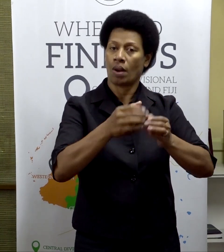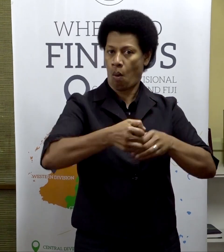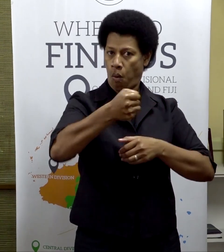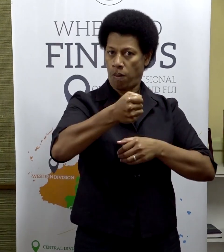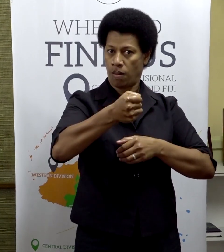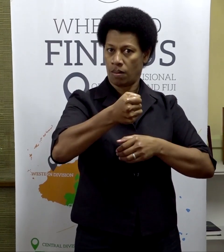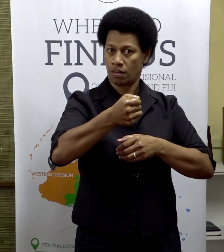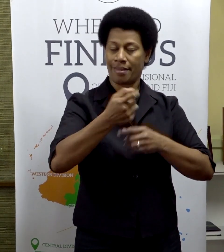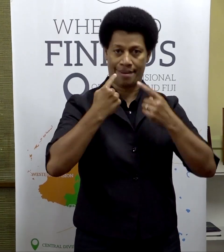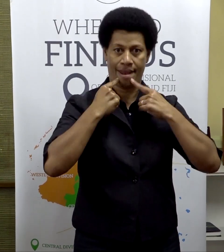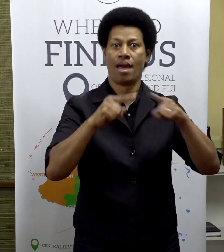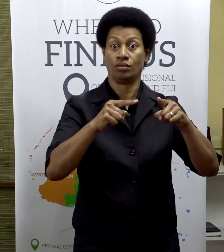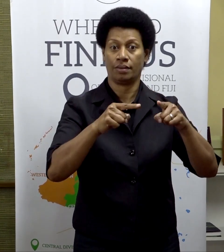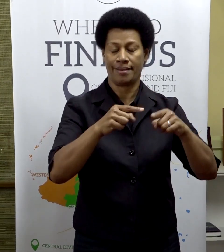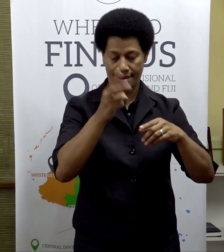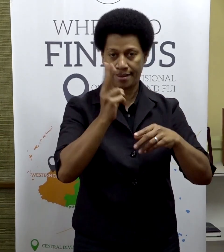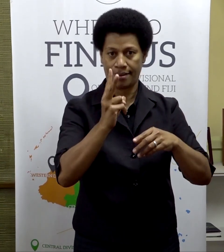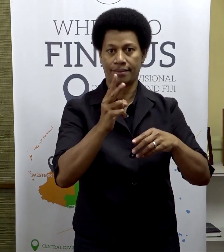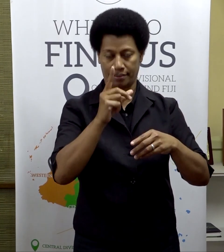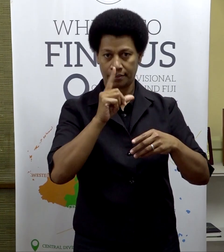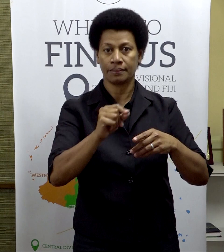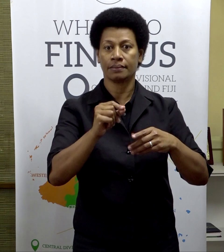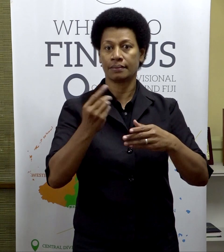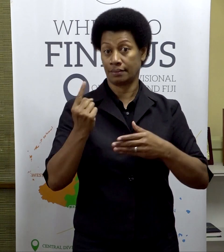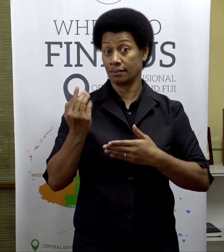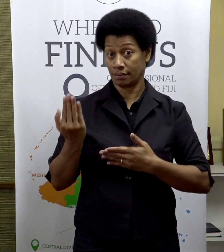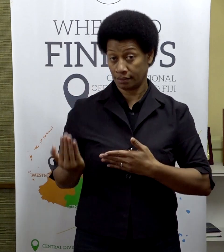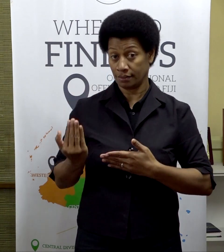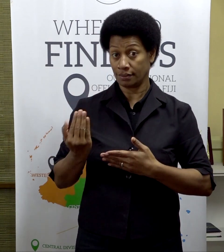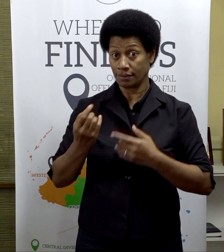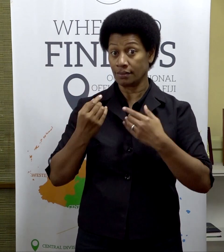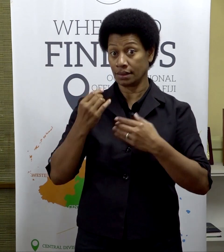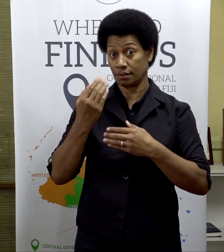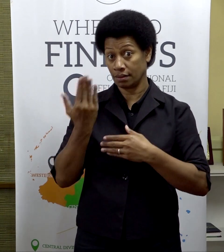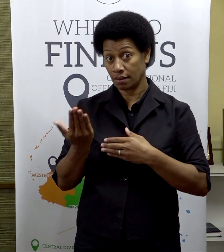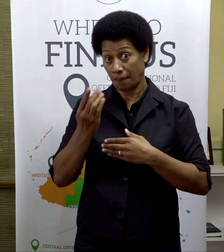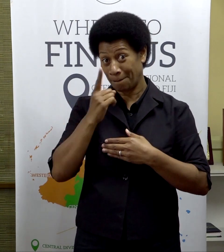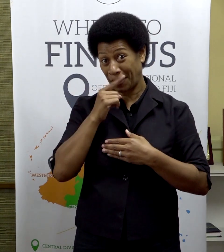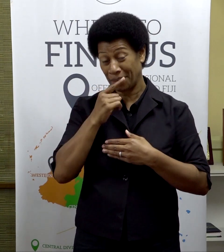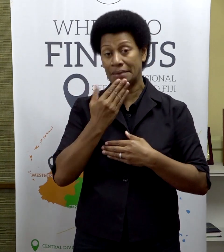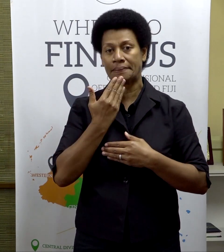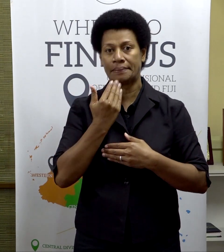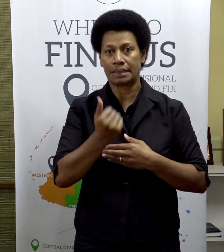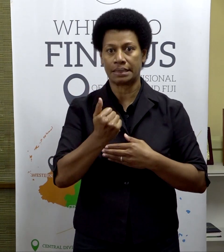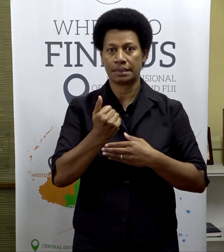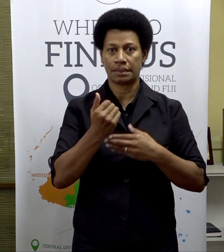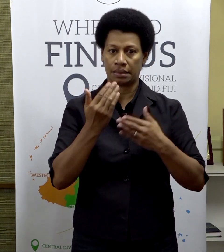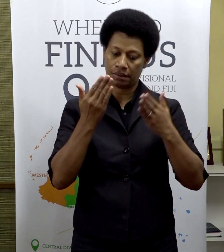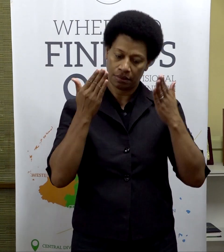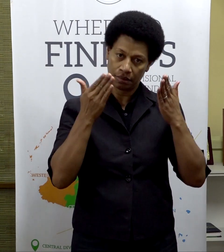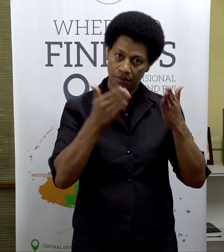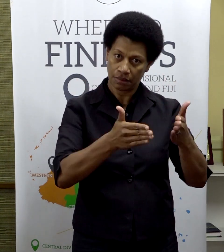further notice. MSF has issued this release. Members of the public are encouraged to look into